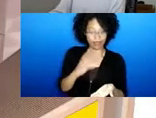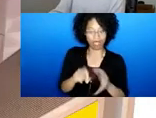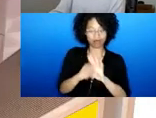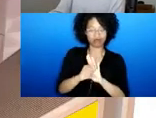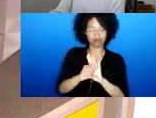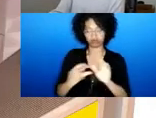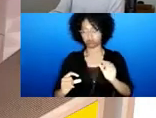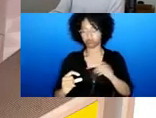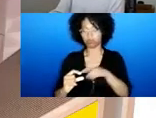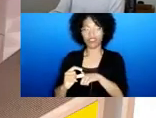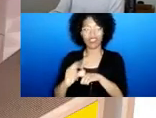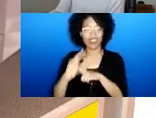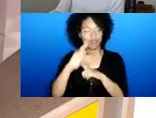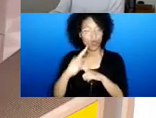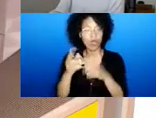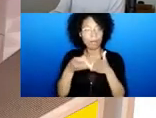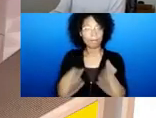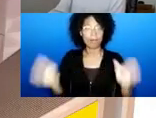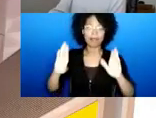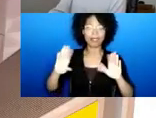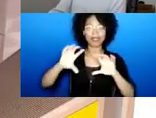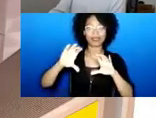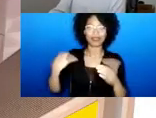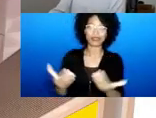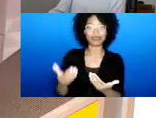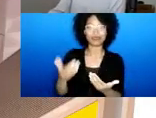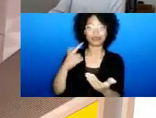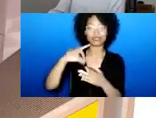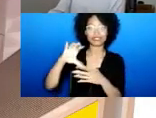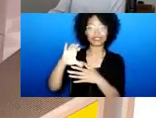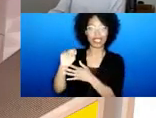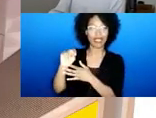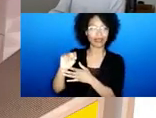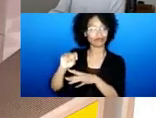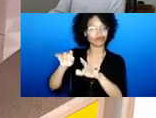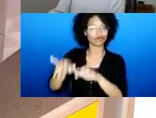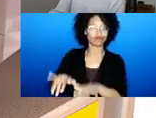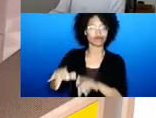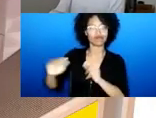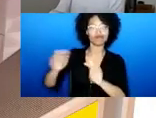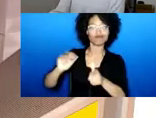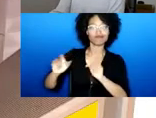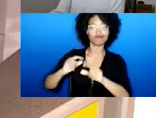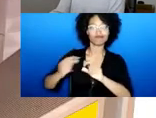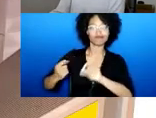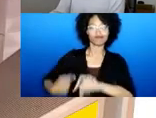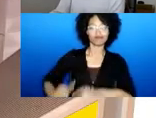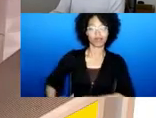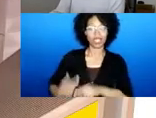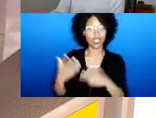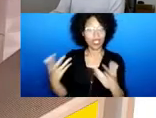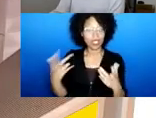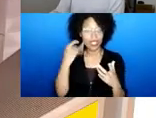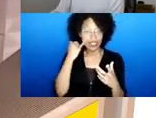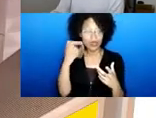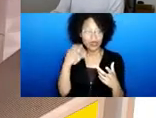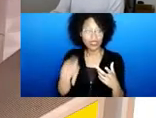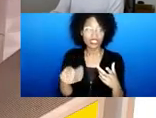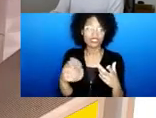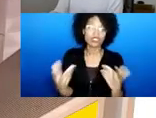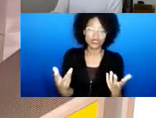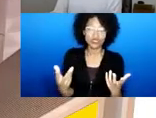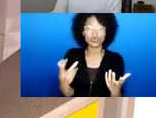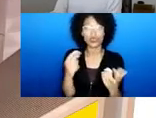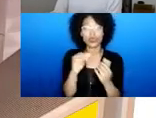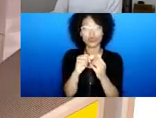as a public group chat. So if you ever need to chat with other attendees or reach out